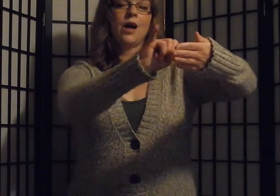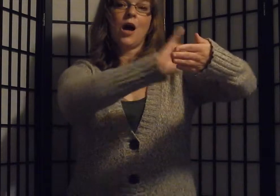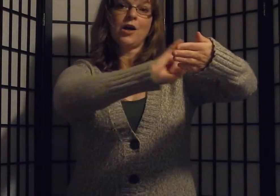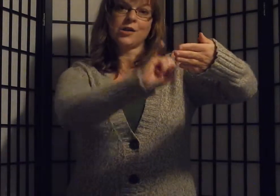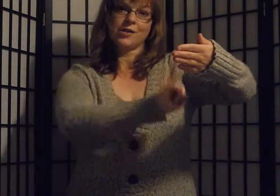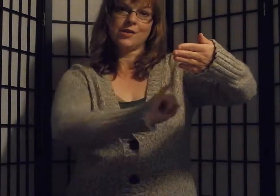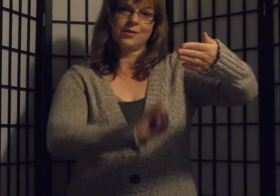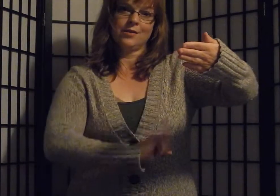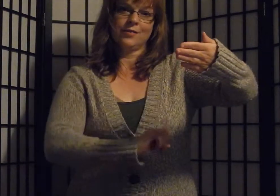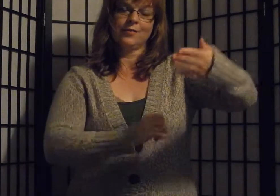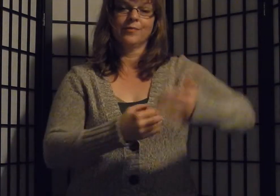art.